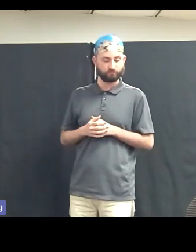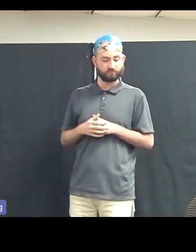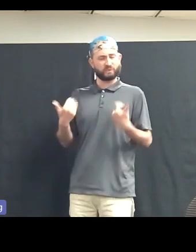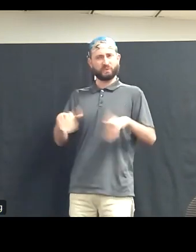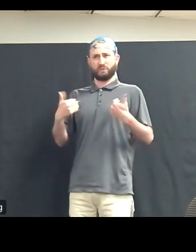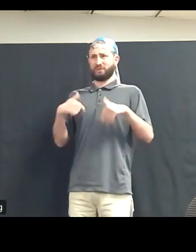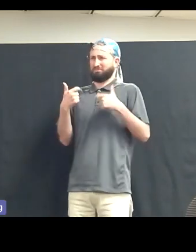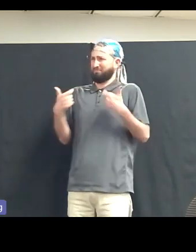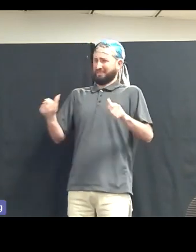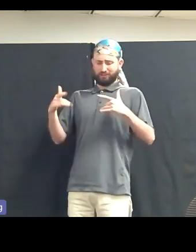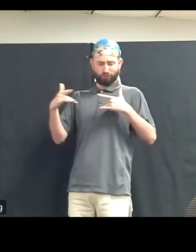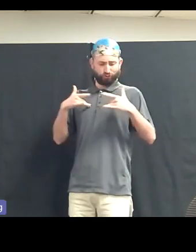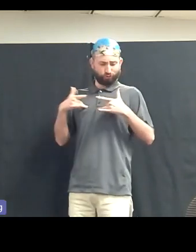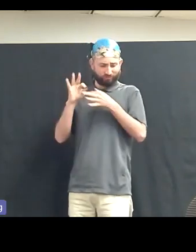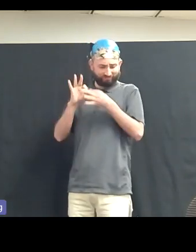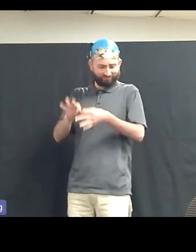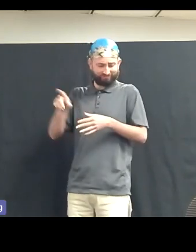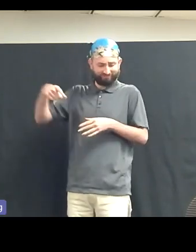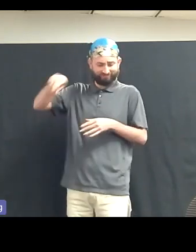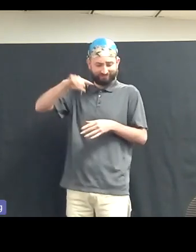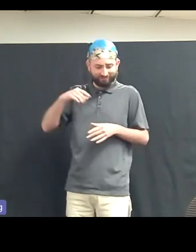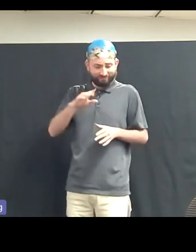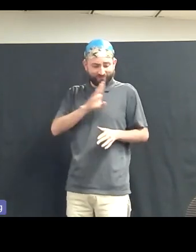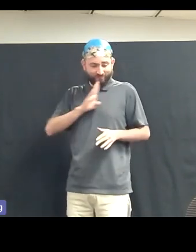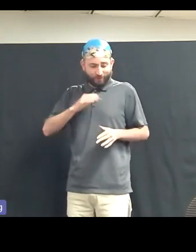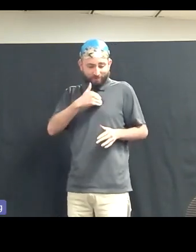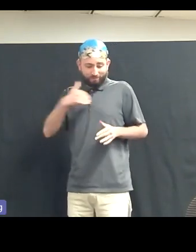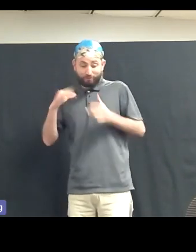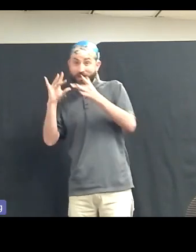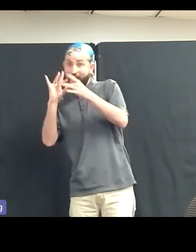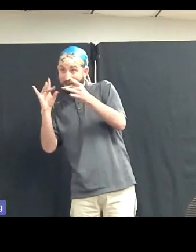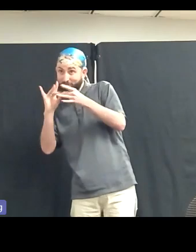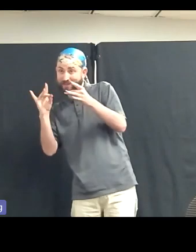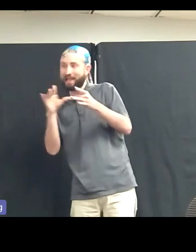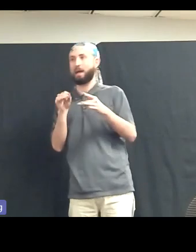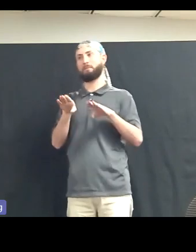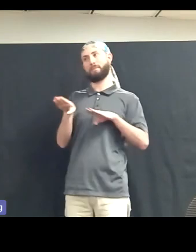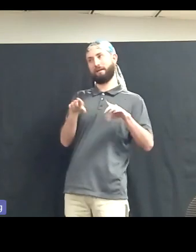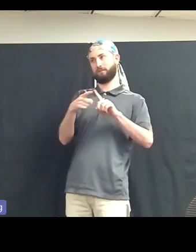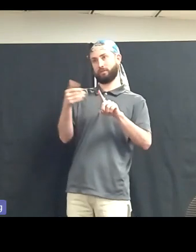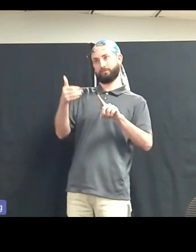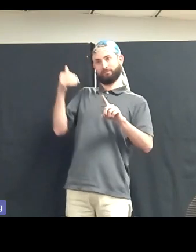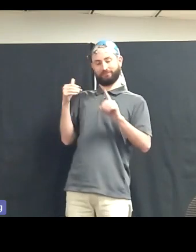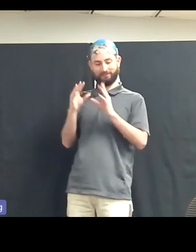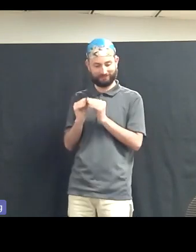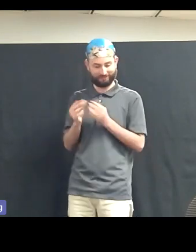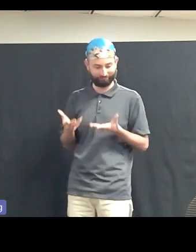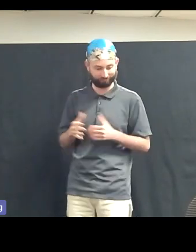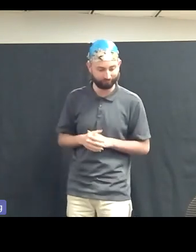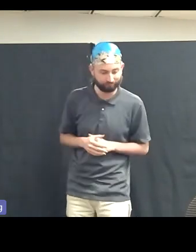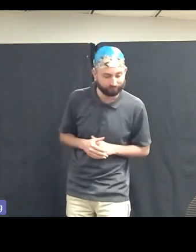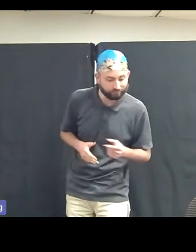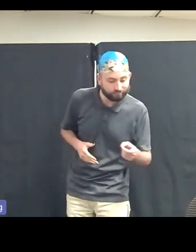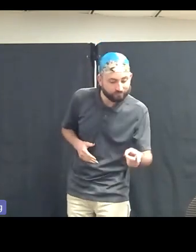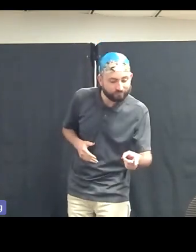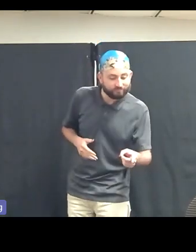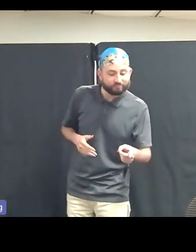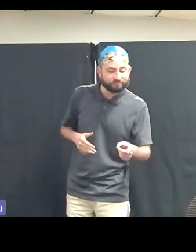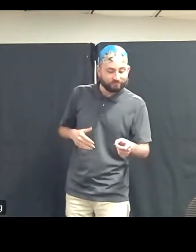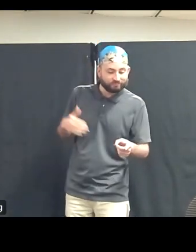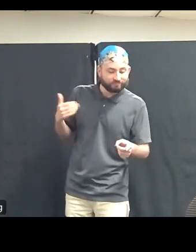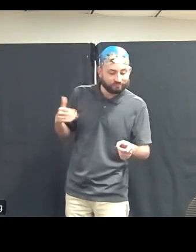professional. I have some big concerns regarding the board members' comments and behavior from the previous